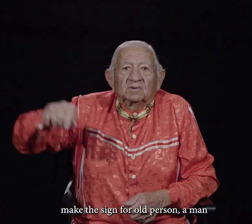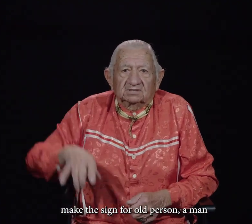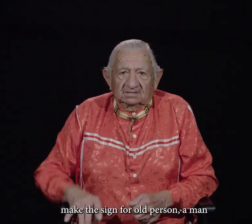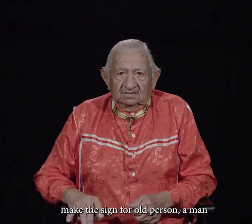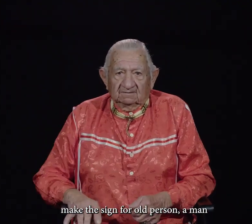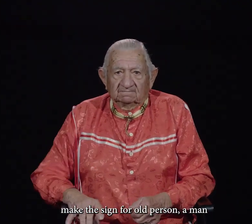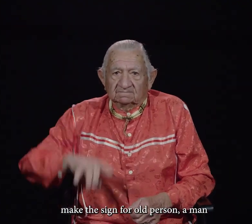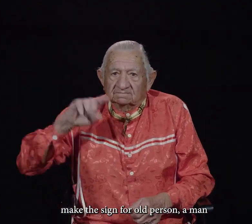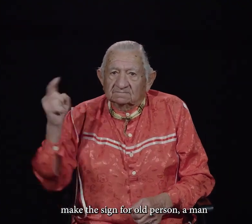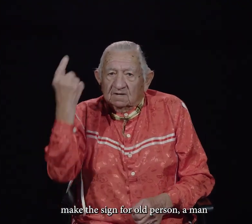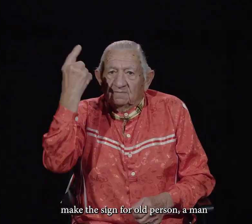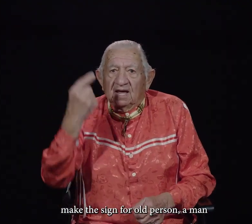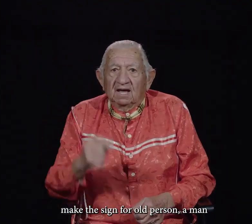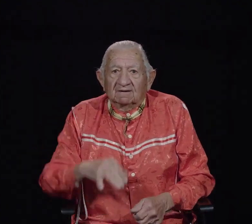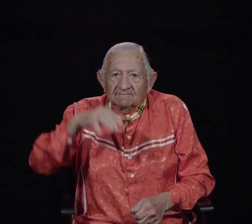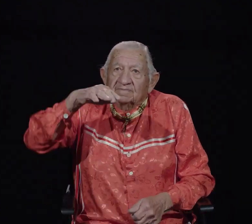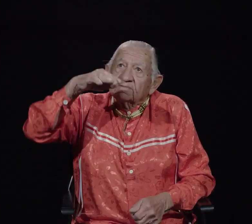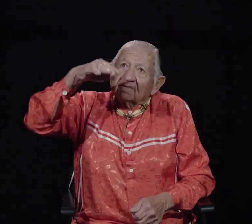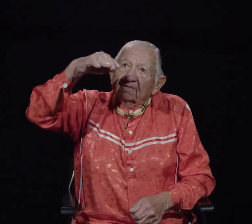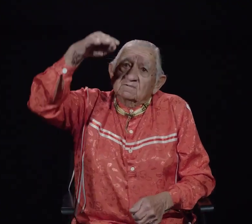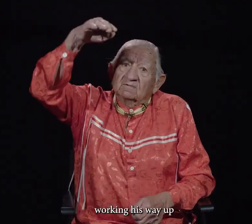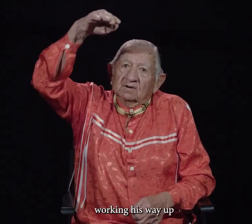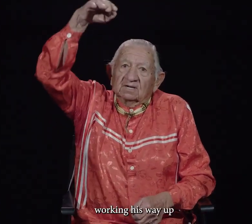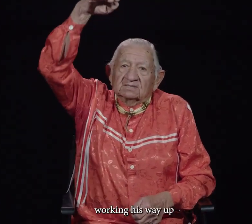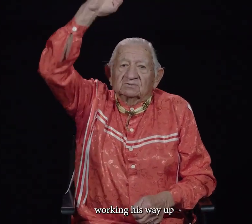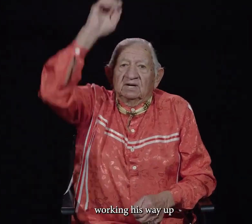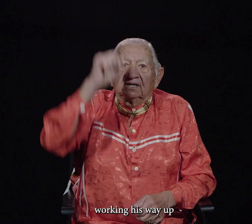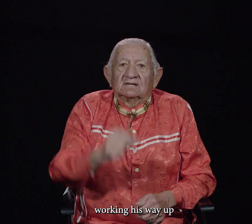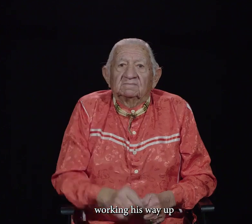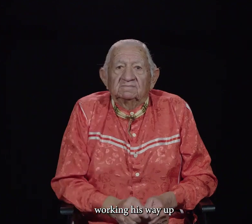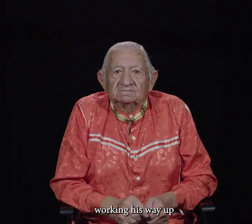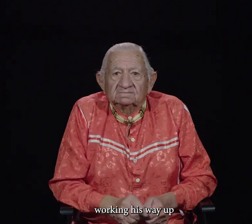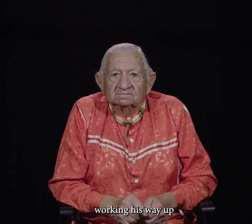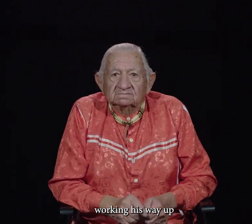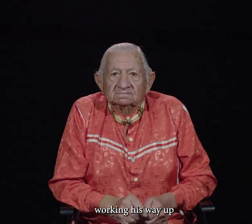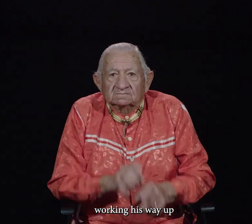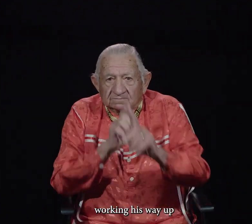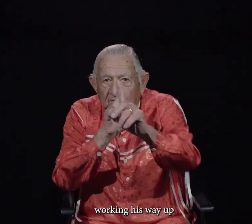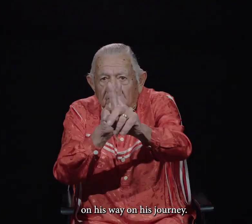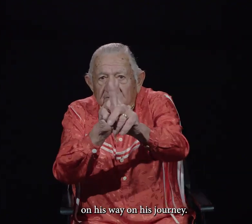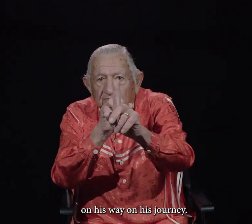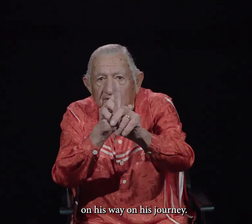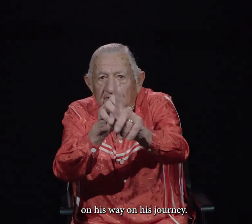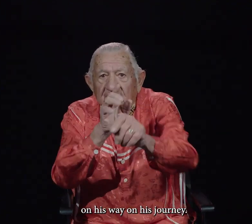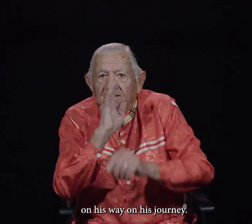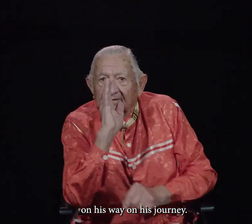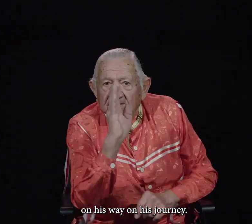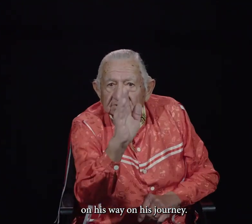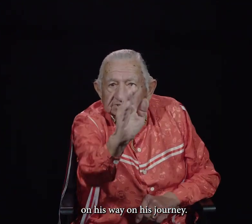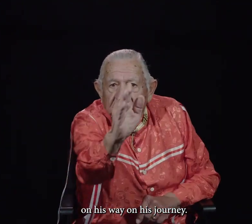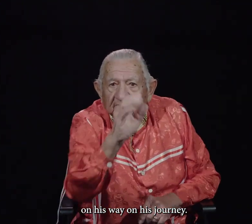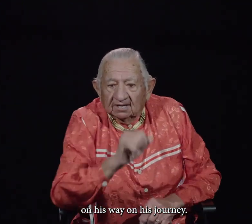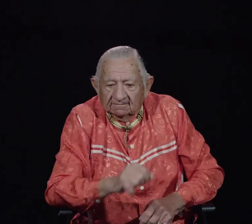person. A man working his way up on his way, on his journey.